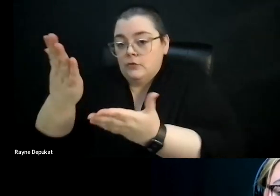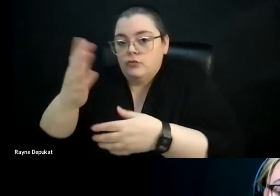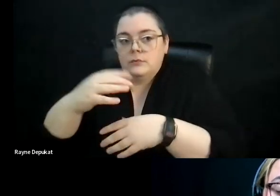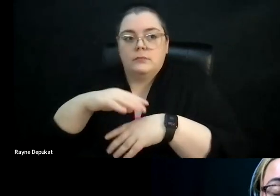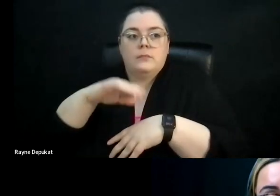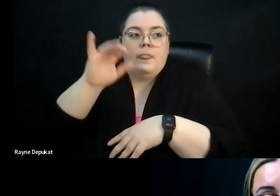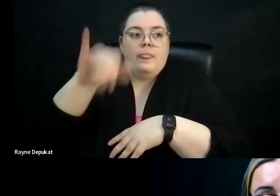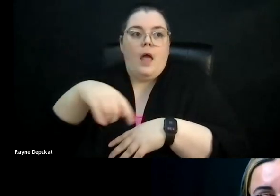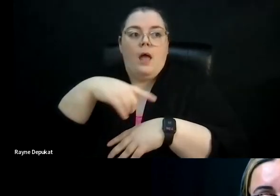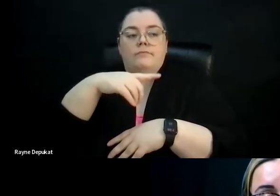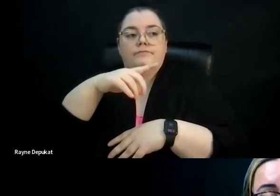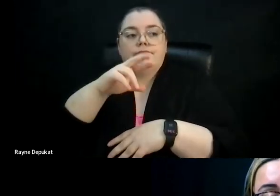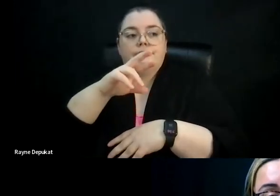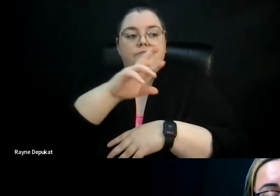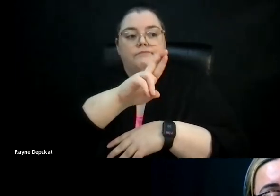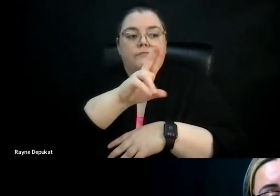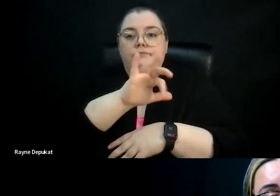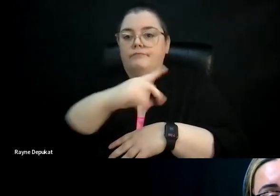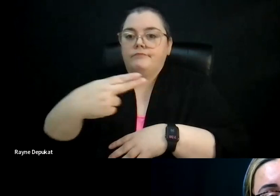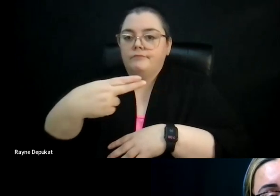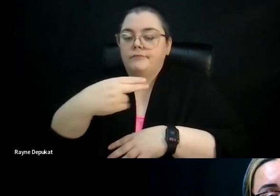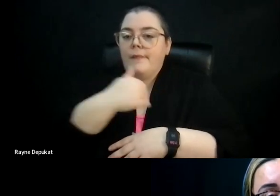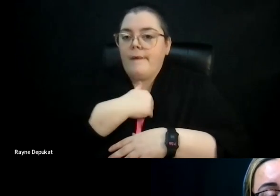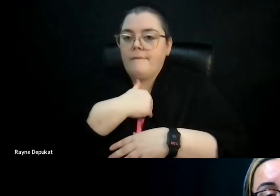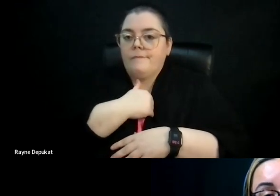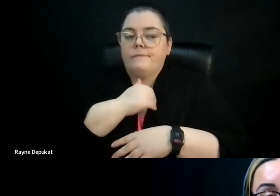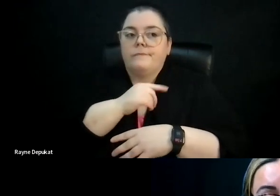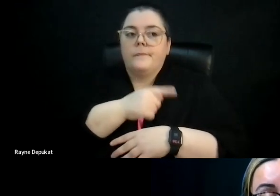We could make a recommendation that the commission,